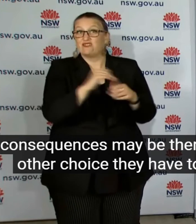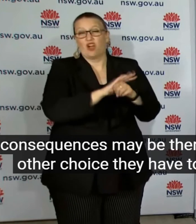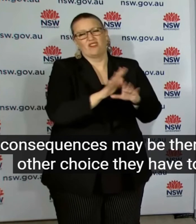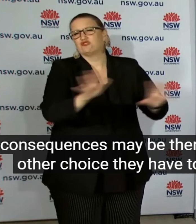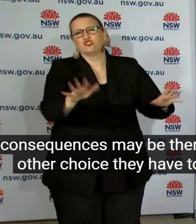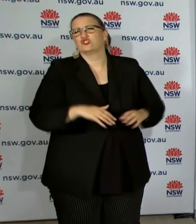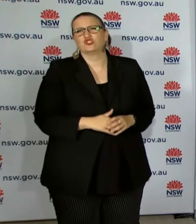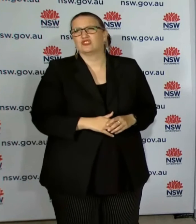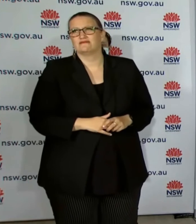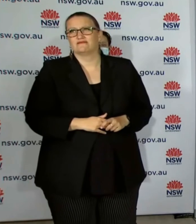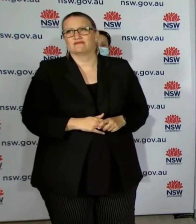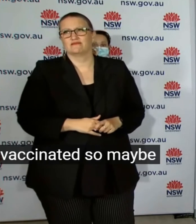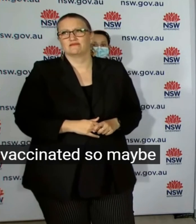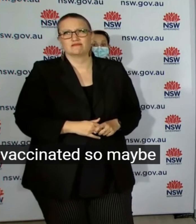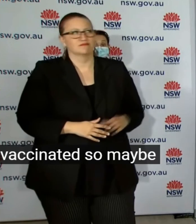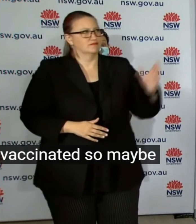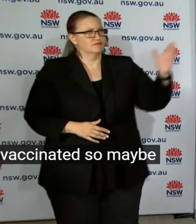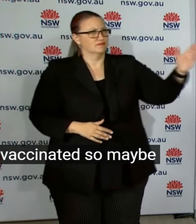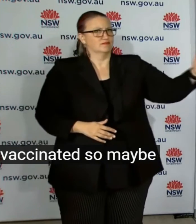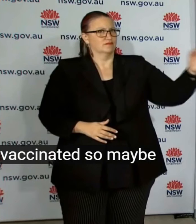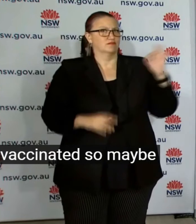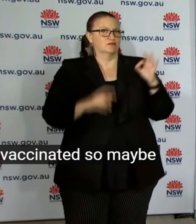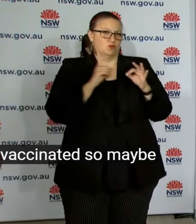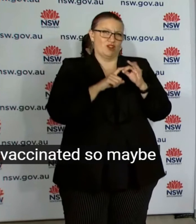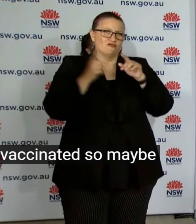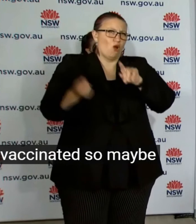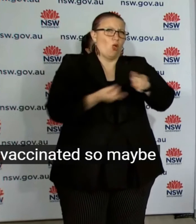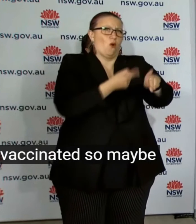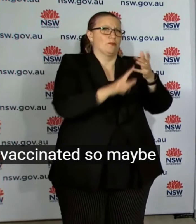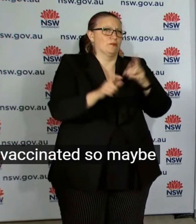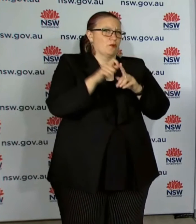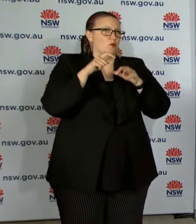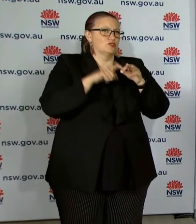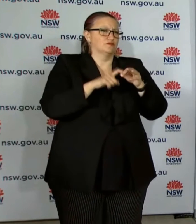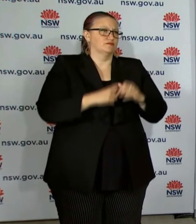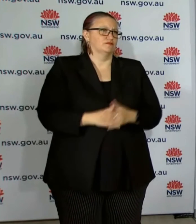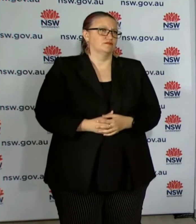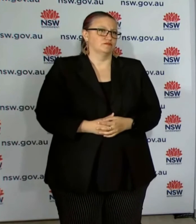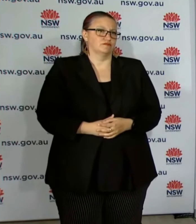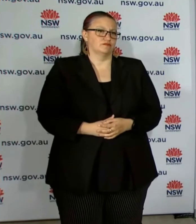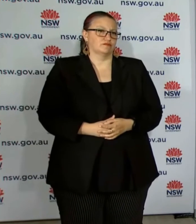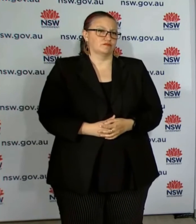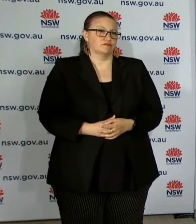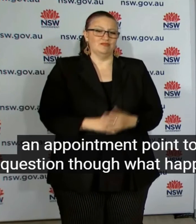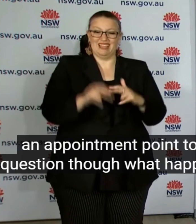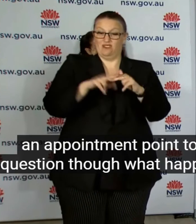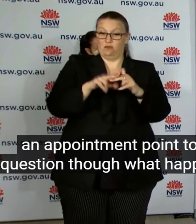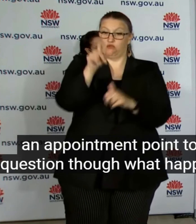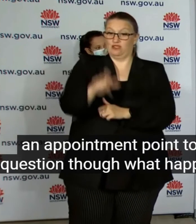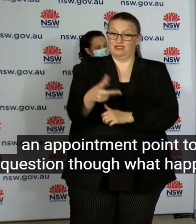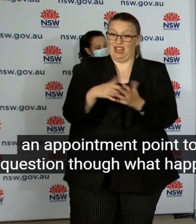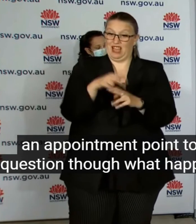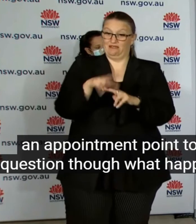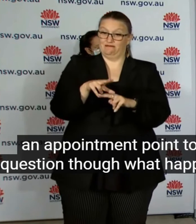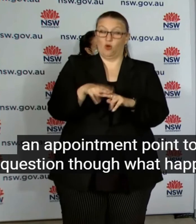Sorry, can I just go, Liz? I follow up on that point, Minister. To the question, though, what happens to a staff member